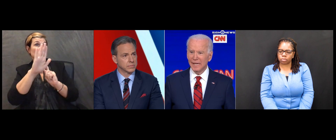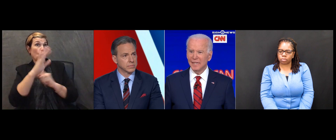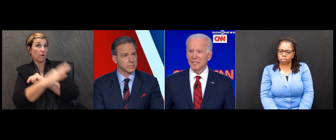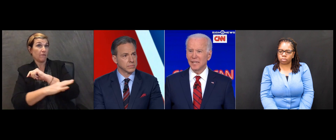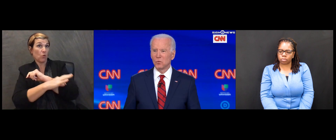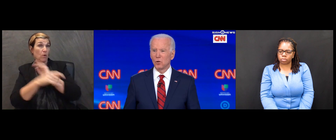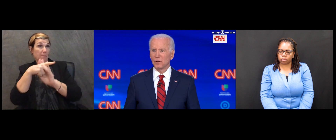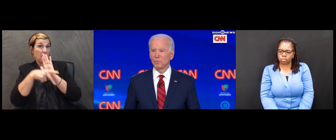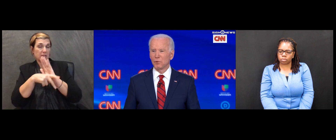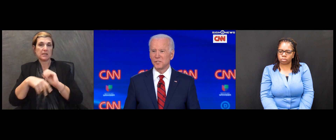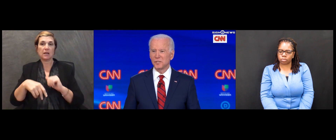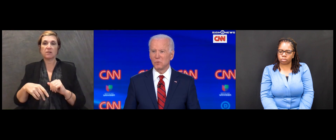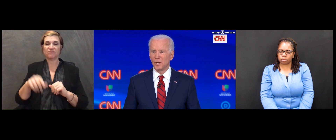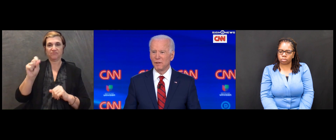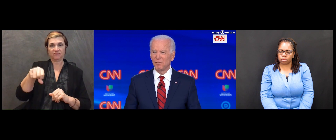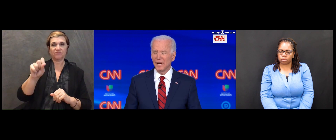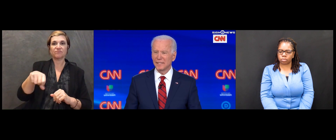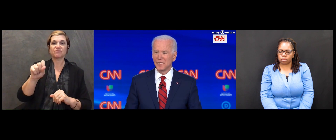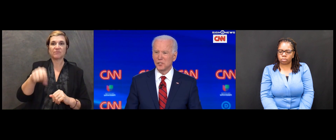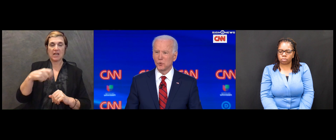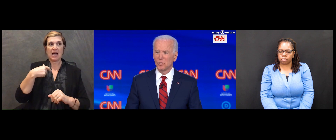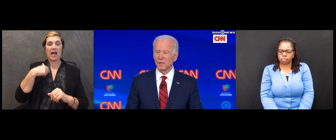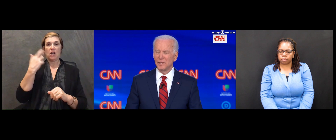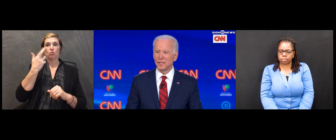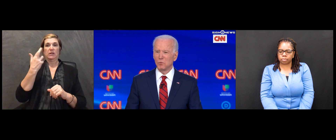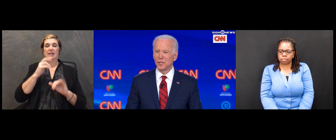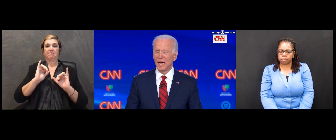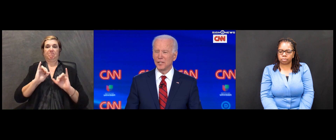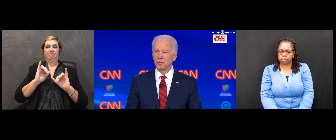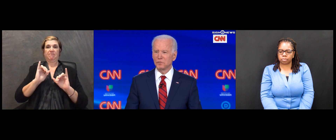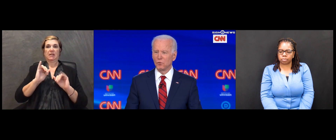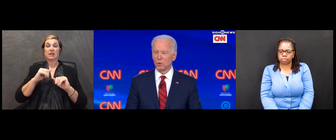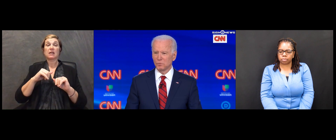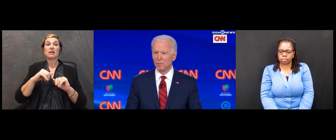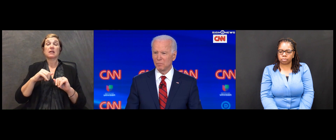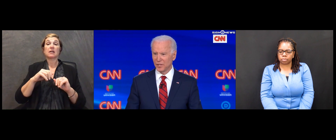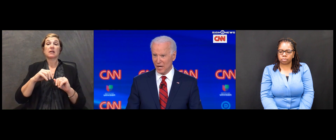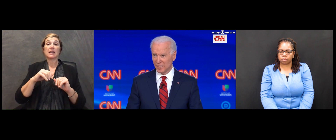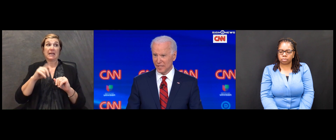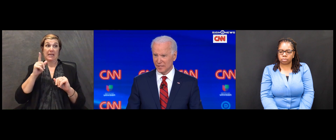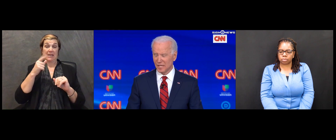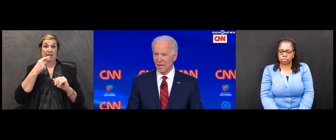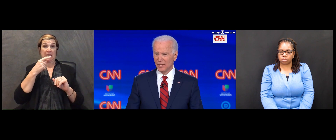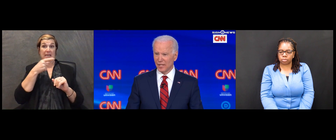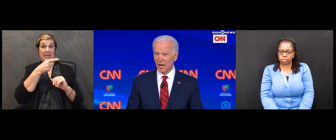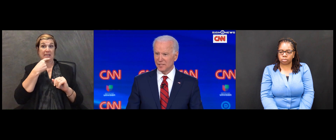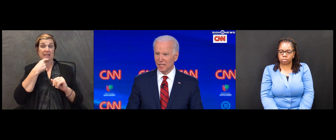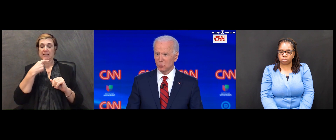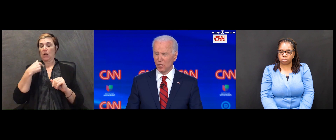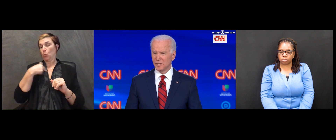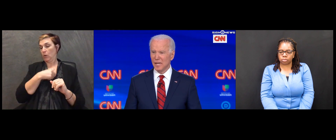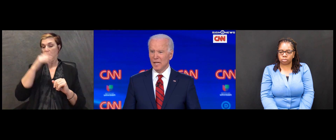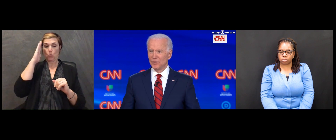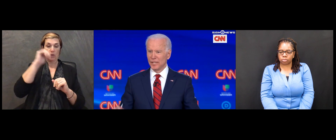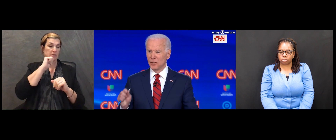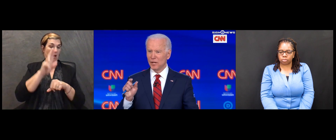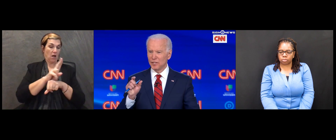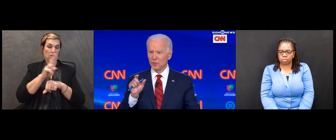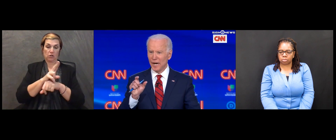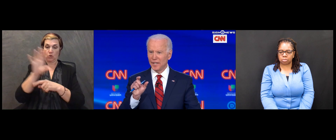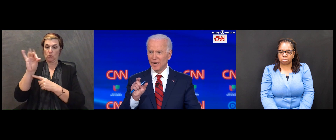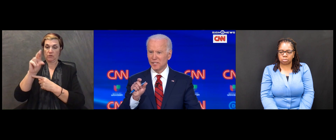learned I can't take the word of a president when, in fact, they assured me that he would not use force. Remember the context. The context was